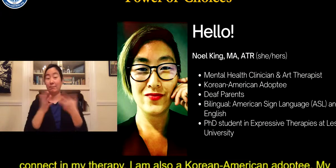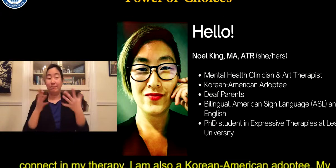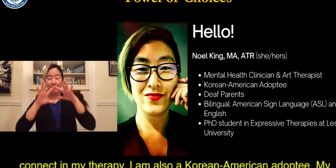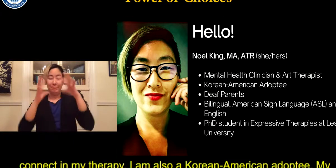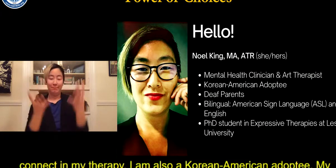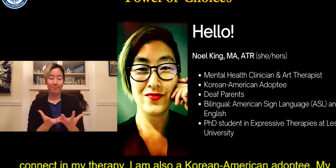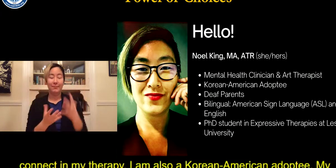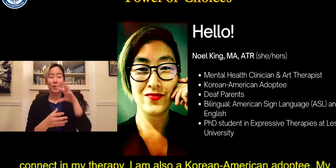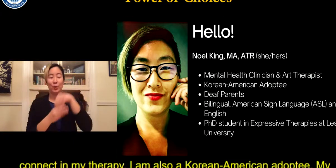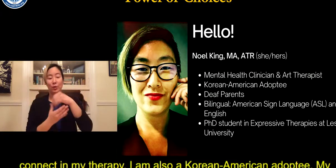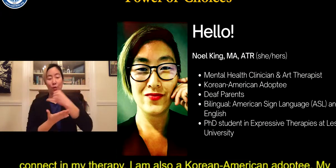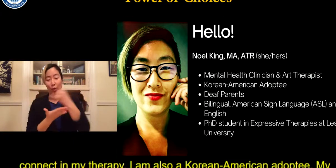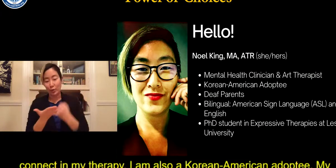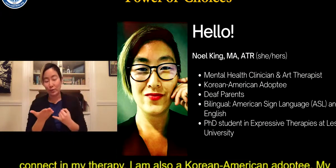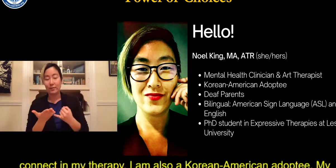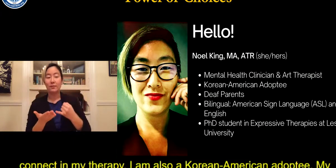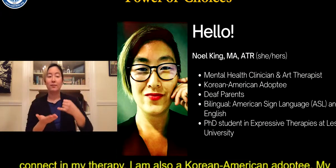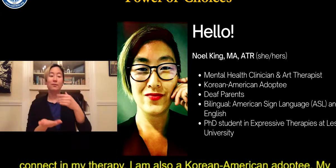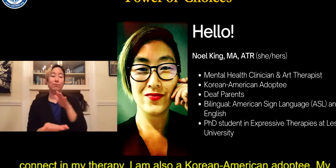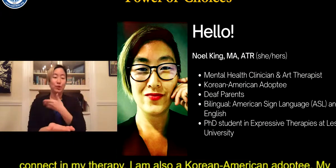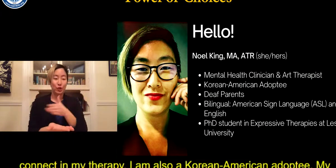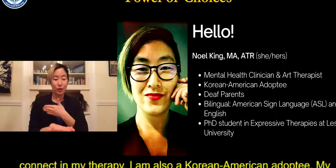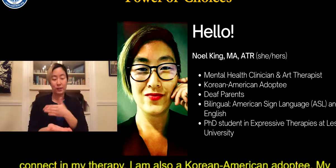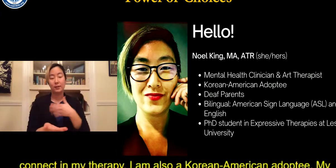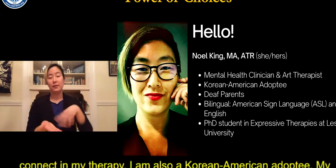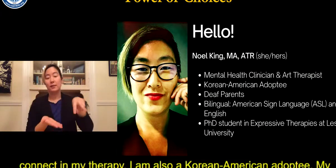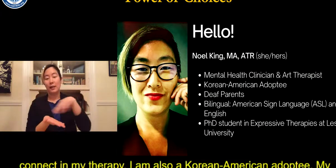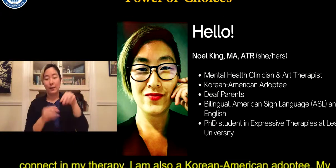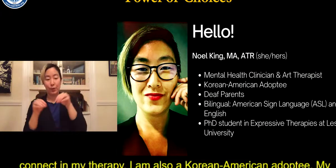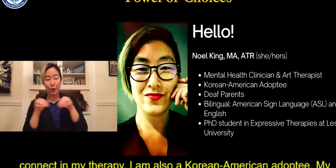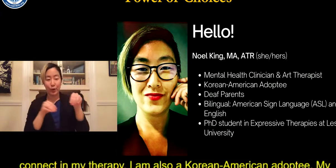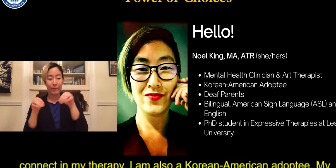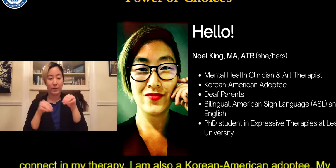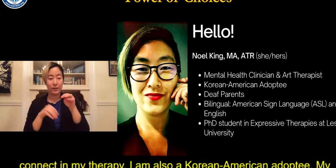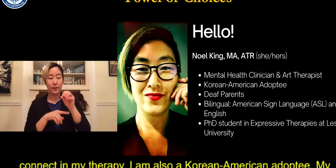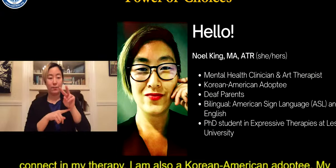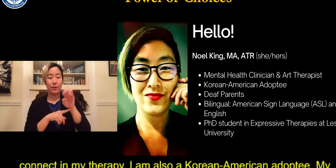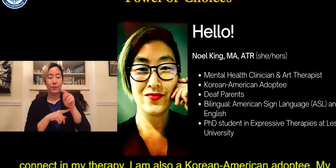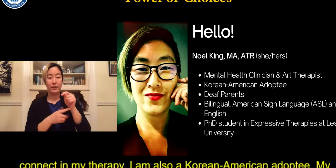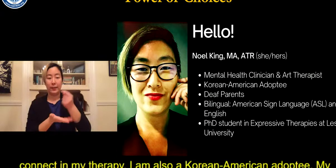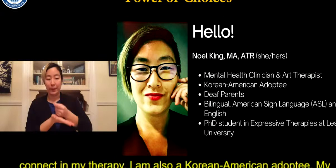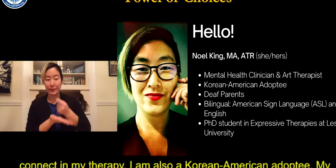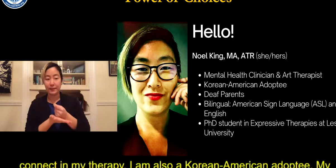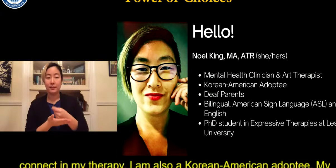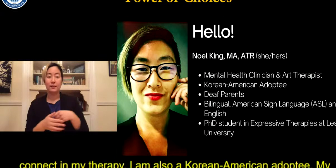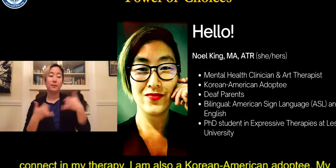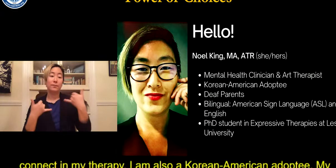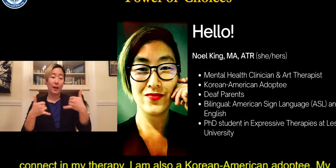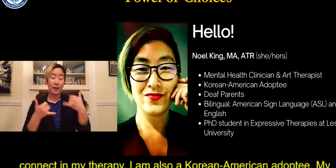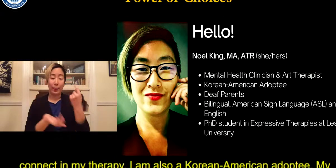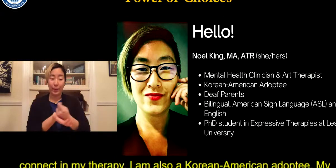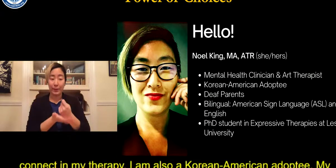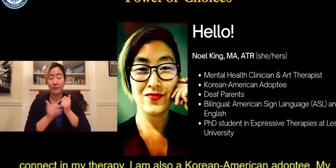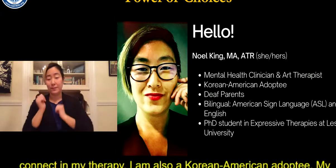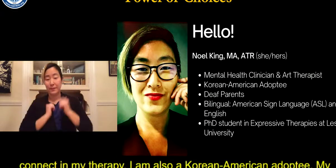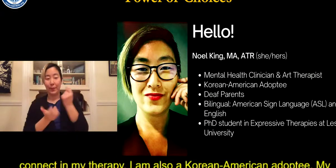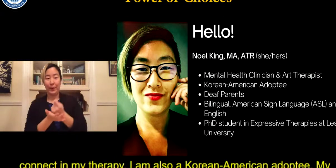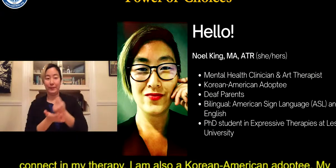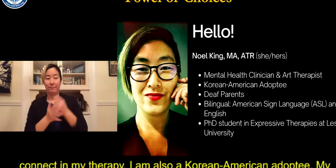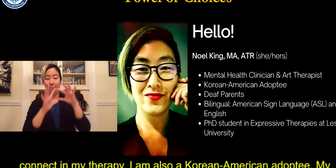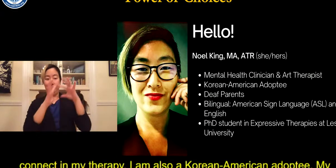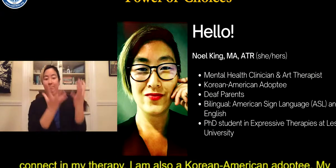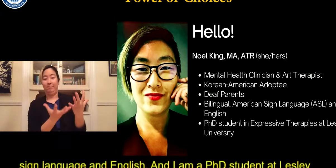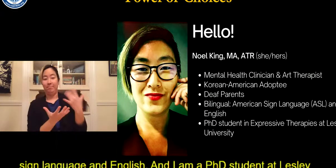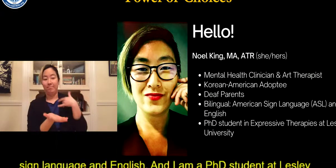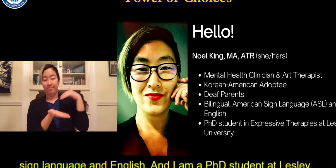at Lesley University focusing on expressive therapies, including art, musical, dance, movement